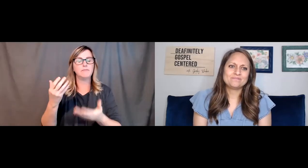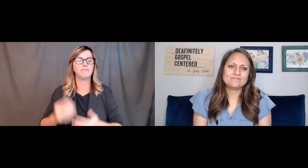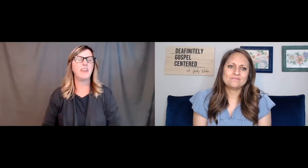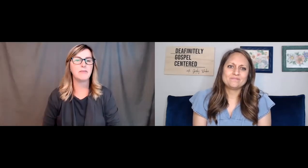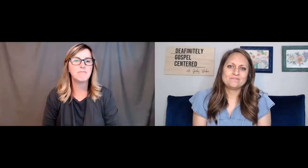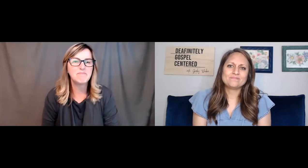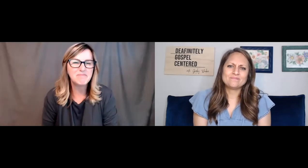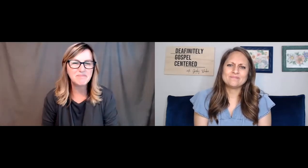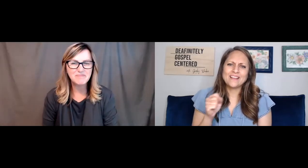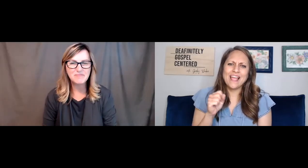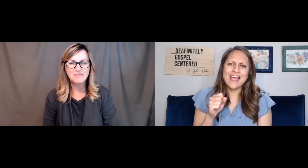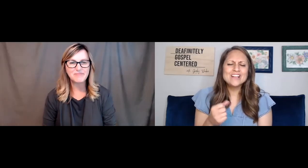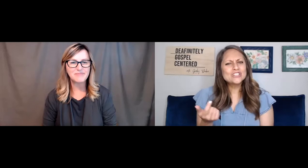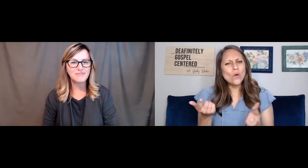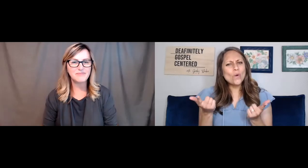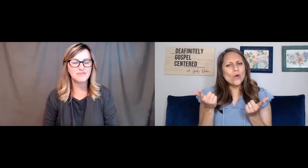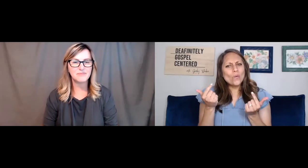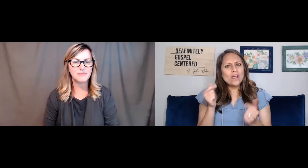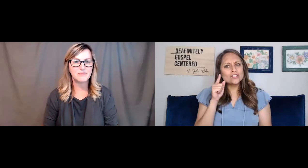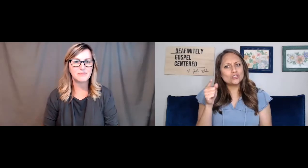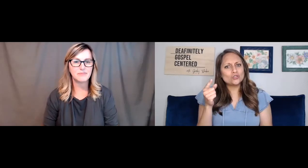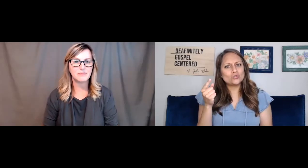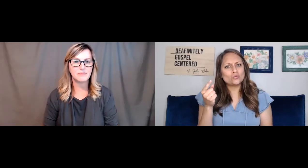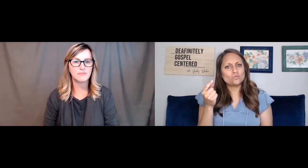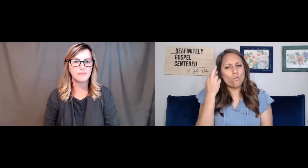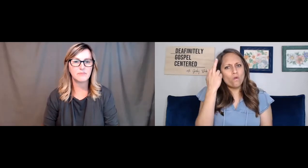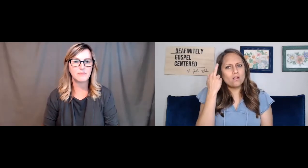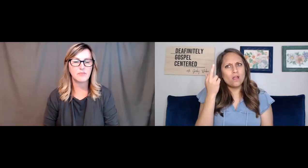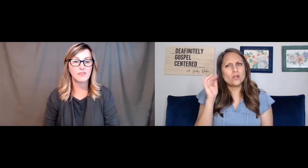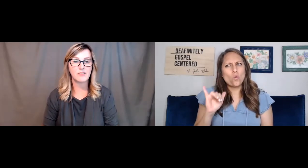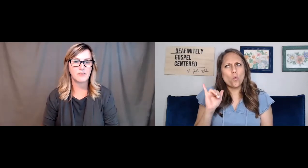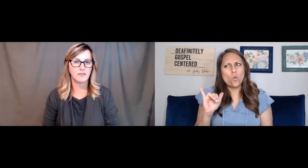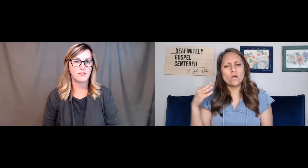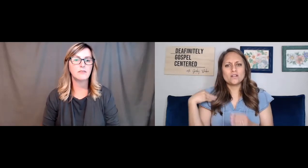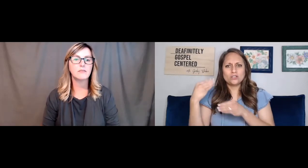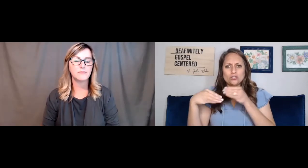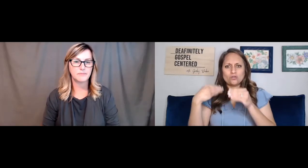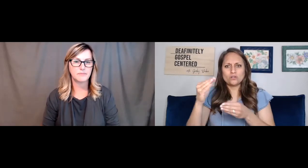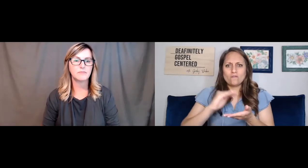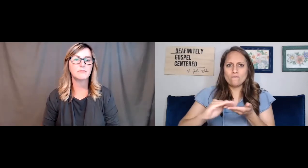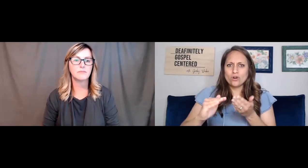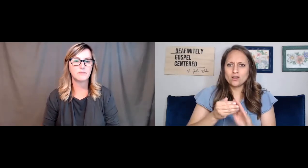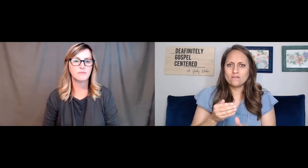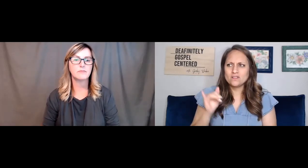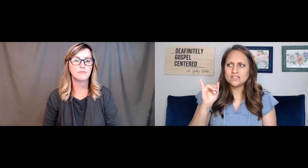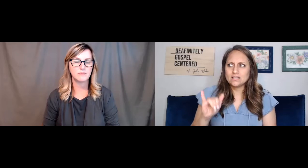So I think maybe we need more information. Yeah, for sure. So when did you realize